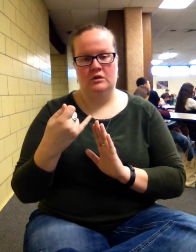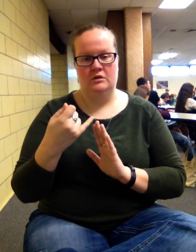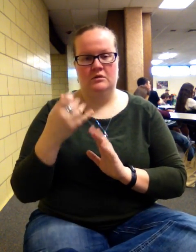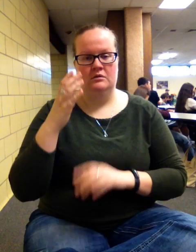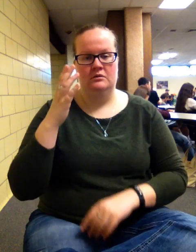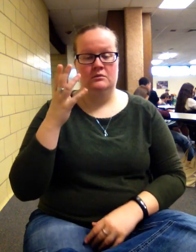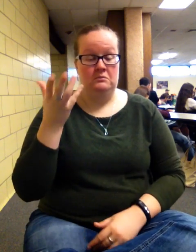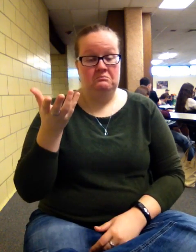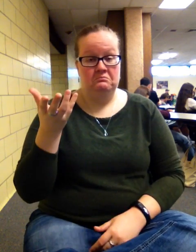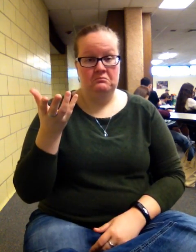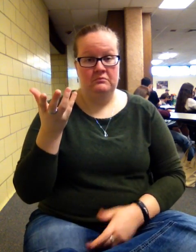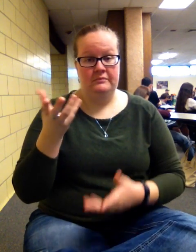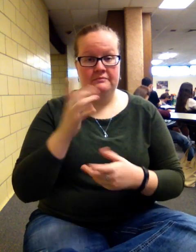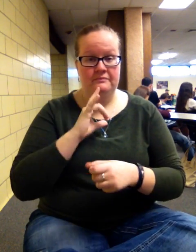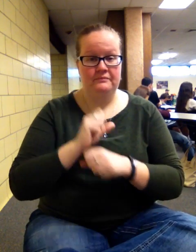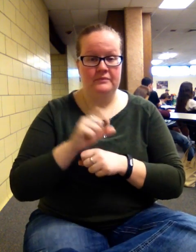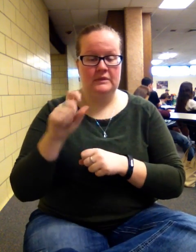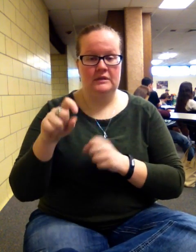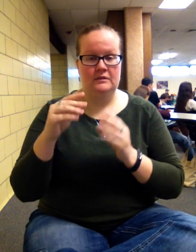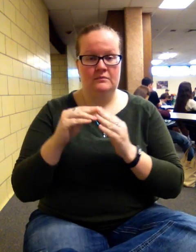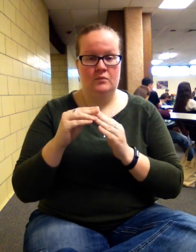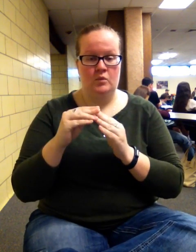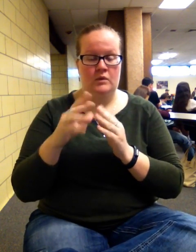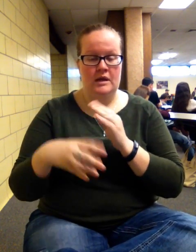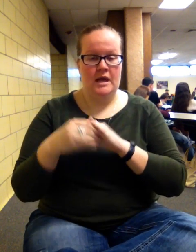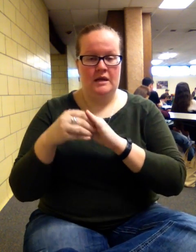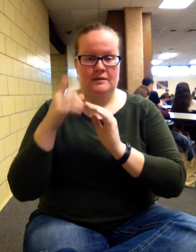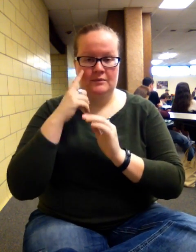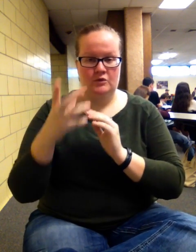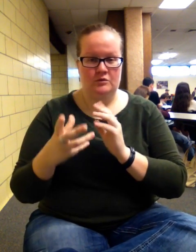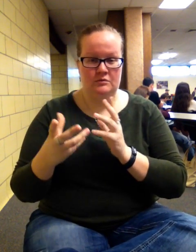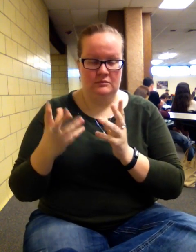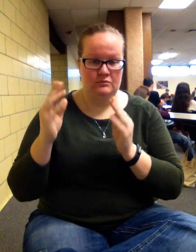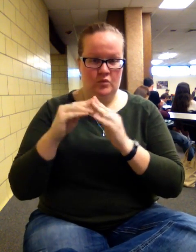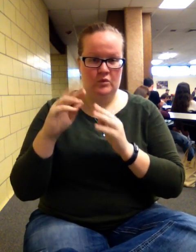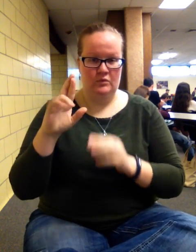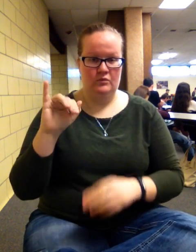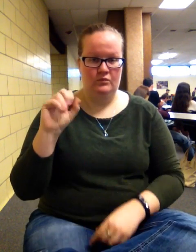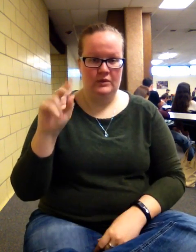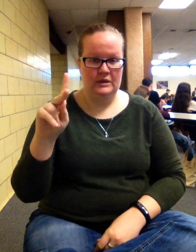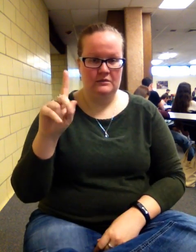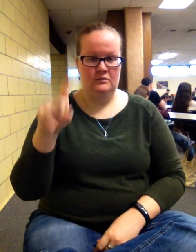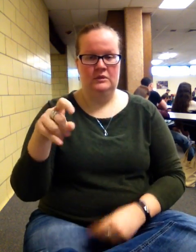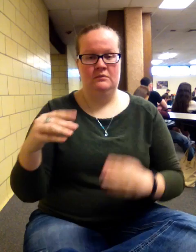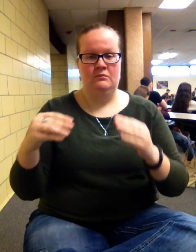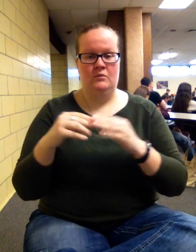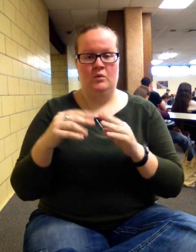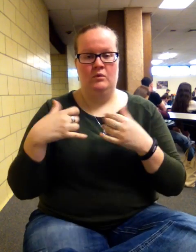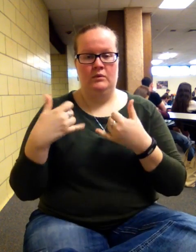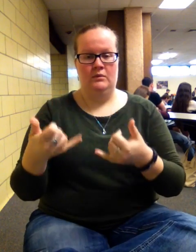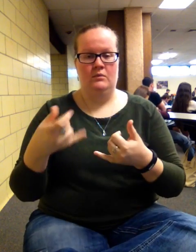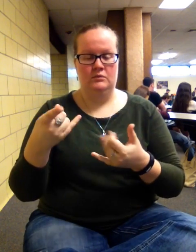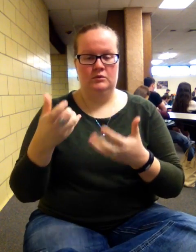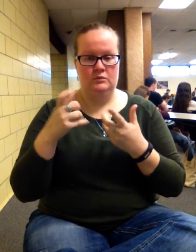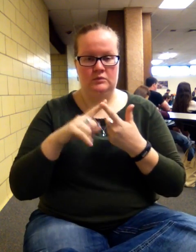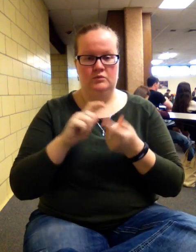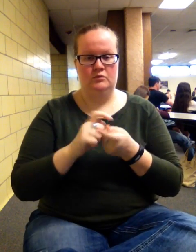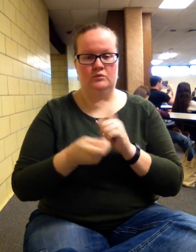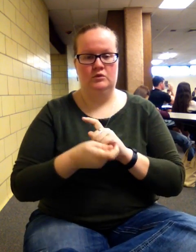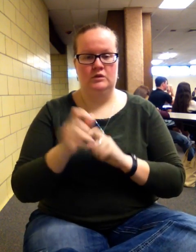it actually needs more added to it because you're taking additional risk, so you need the additional reward, so you want to adjust that.